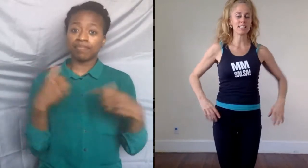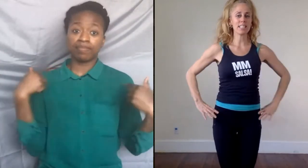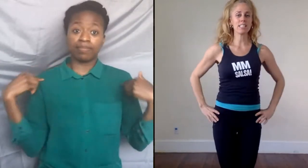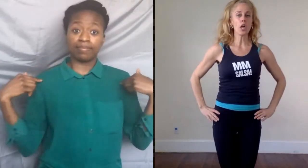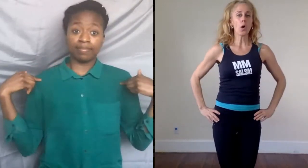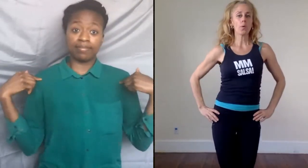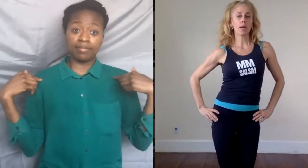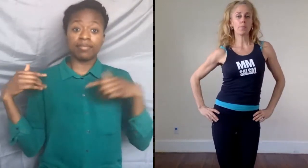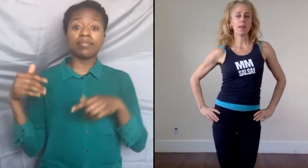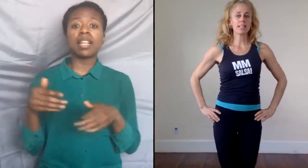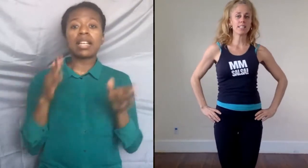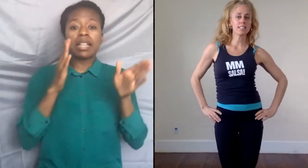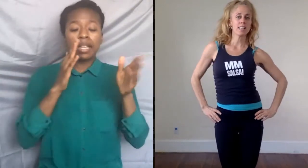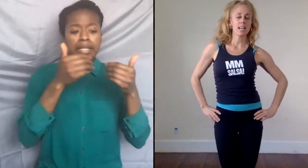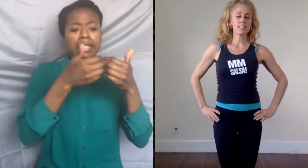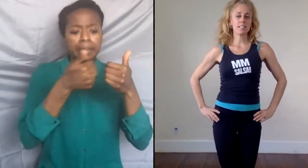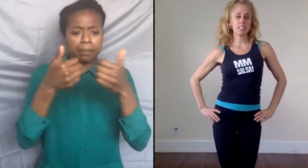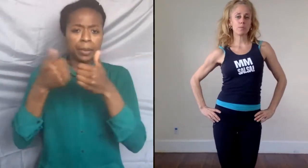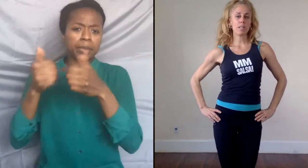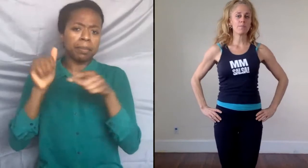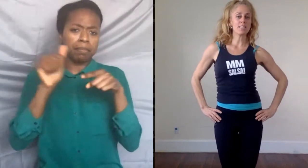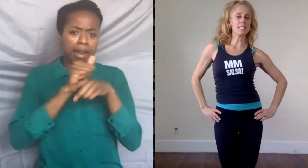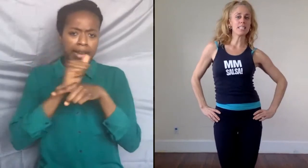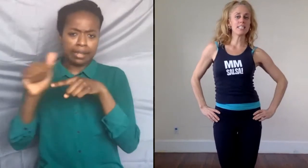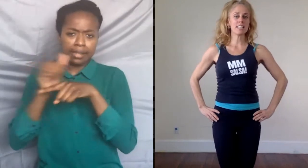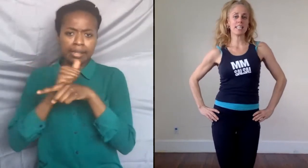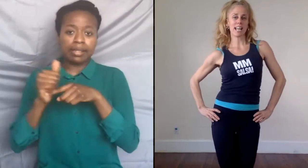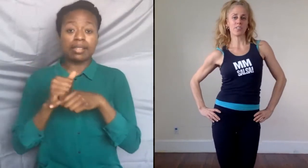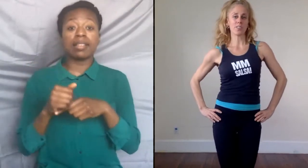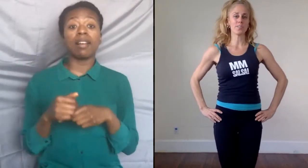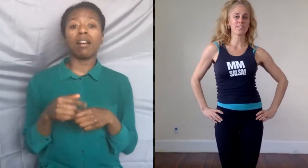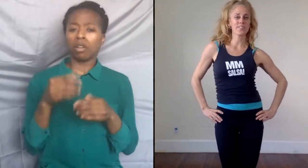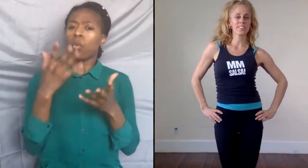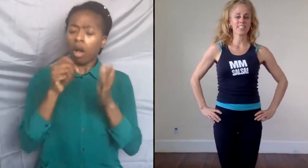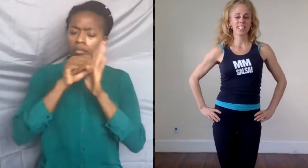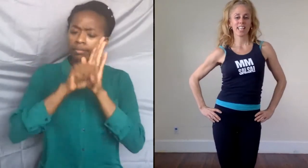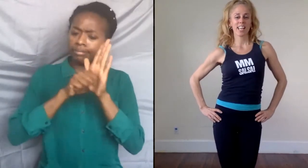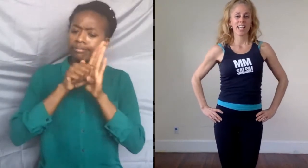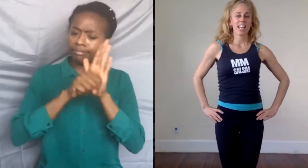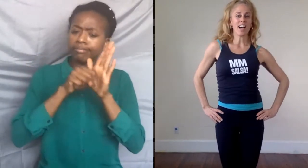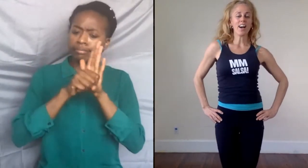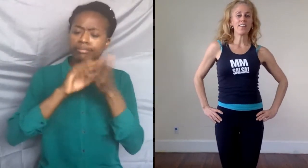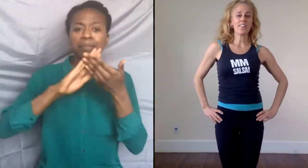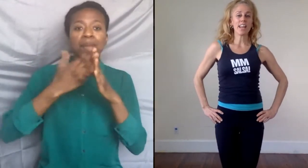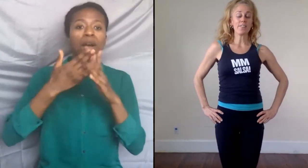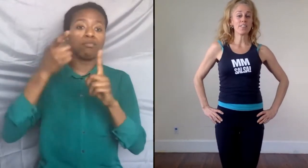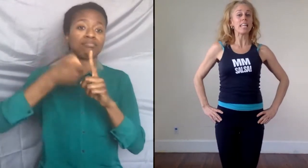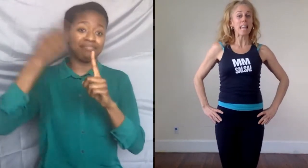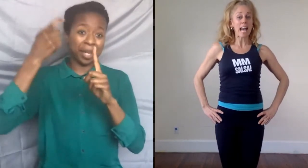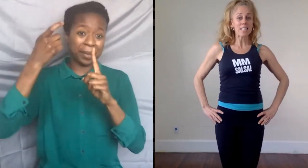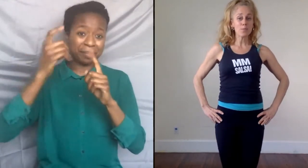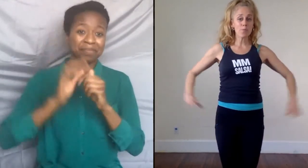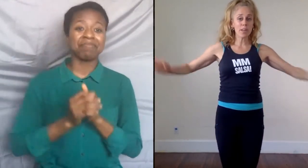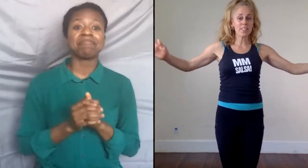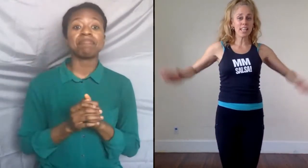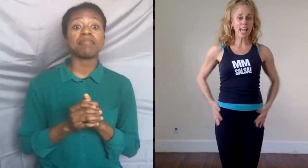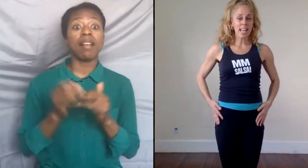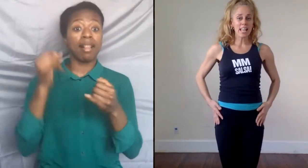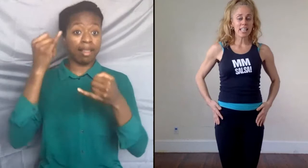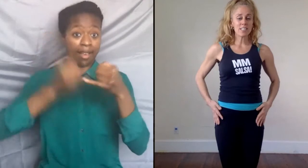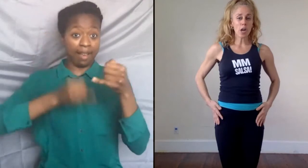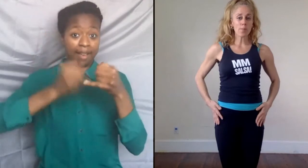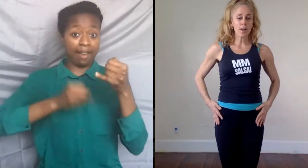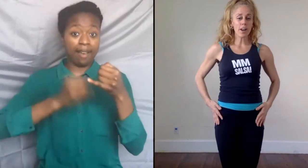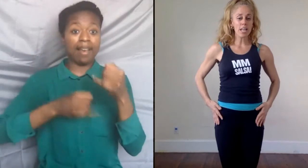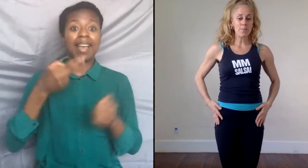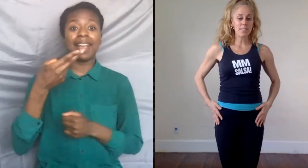practice this. We wanna practice until this becomes easy and natural. All right, for the last movement of the day,